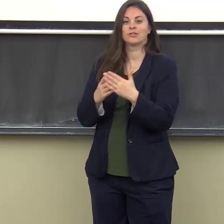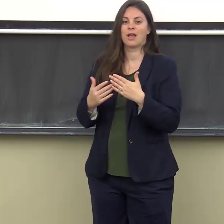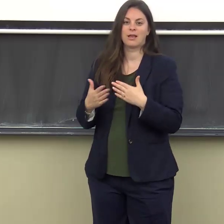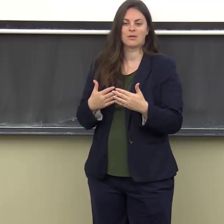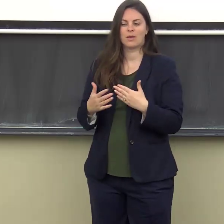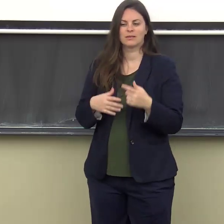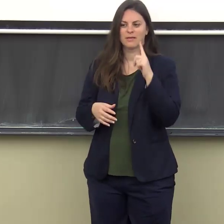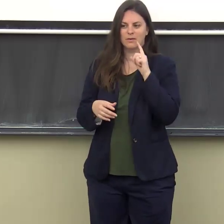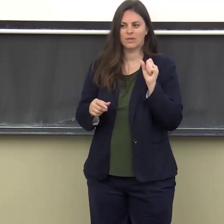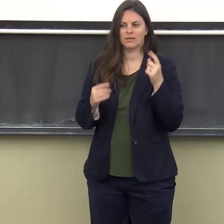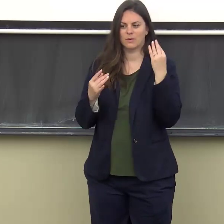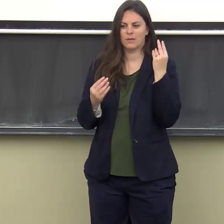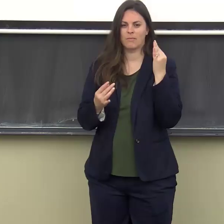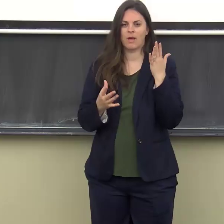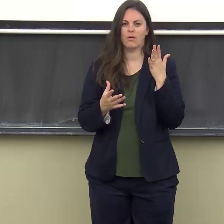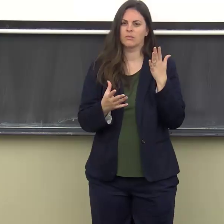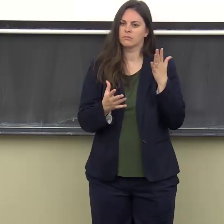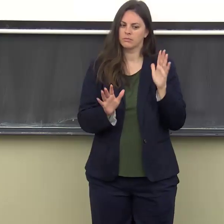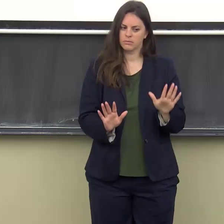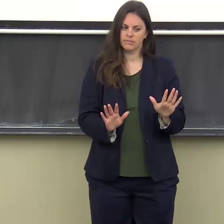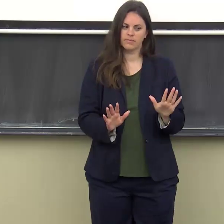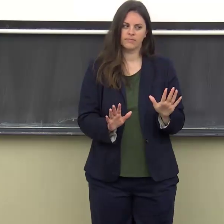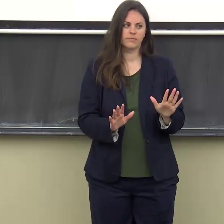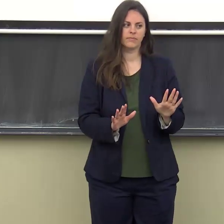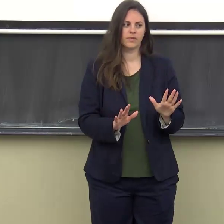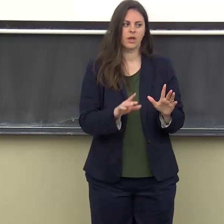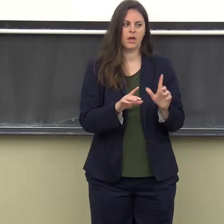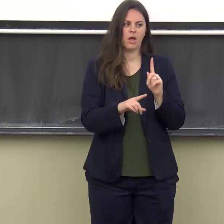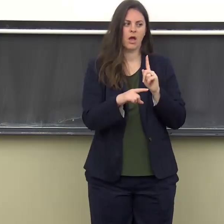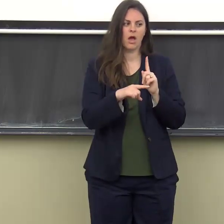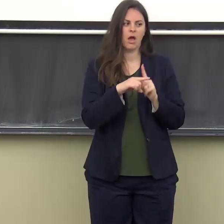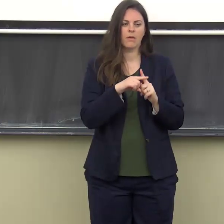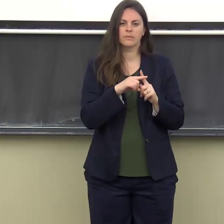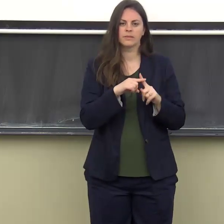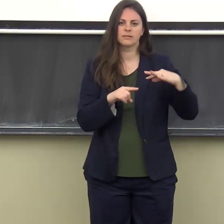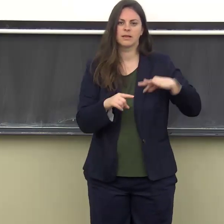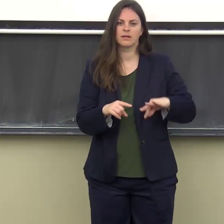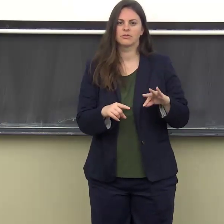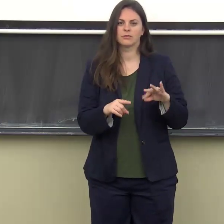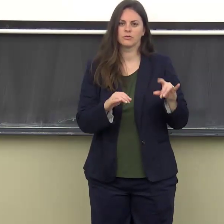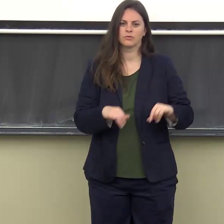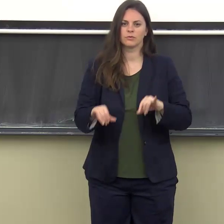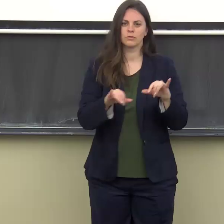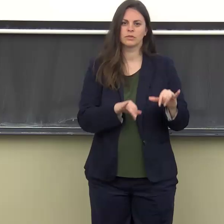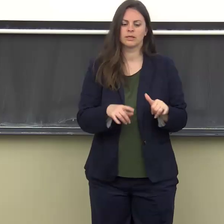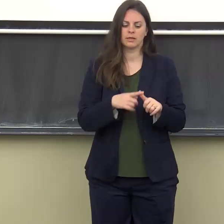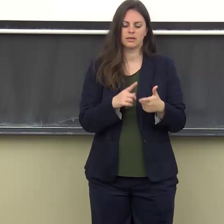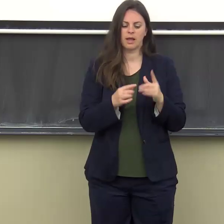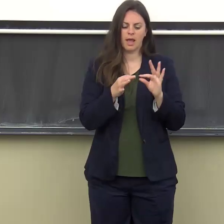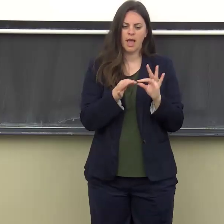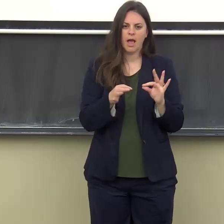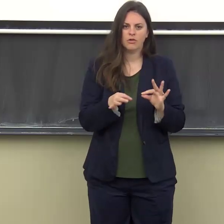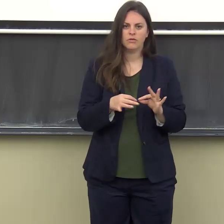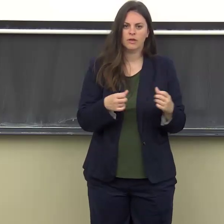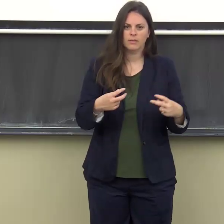what is the optimization routine? What are the algorithms doing? They're statistical